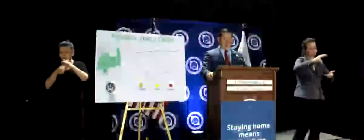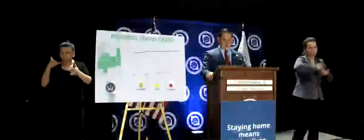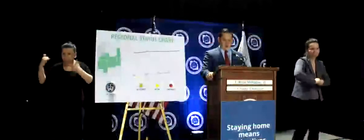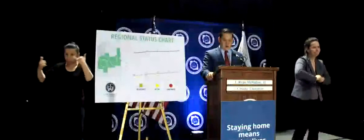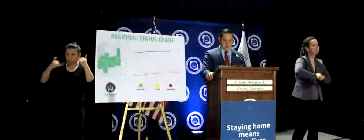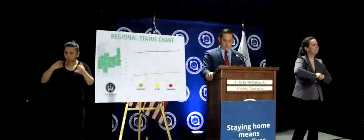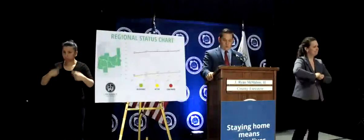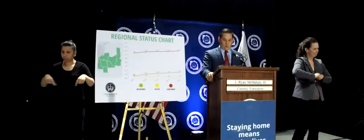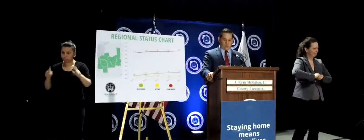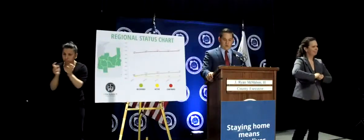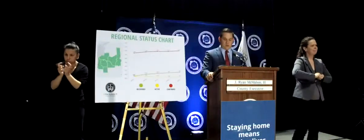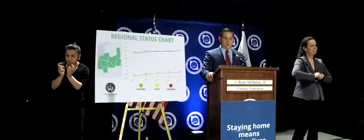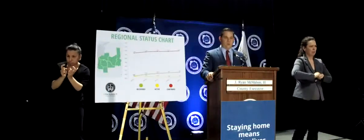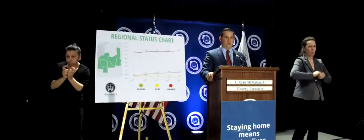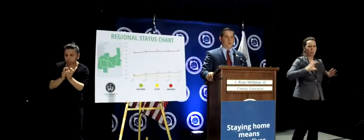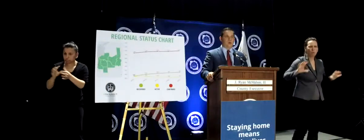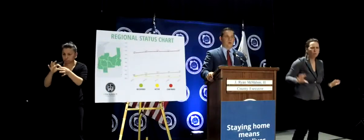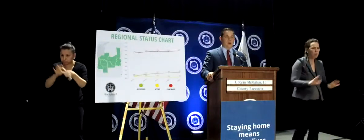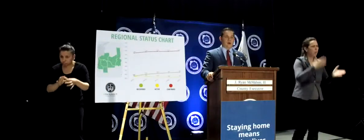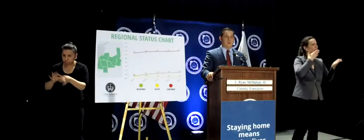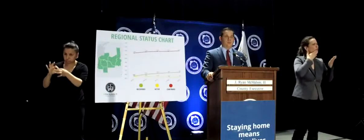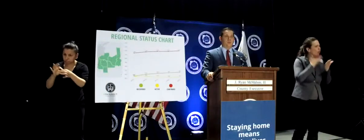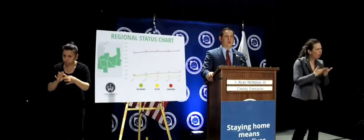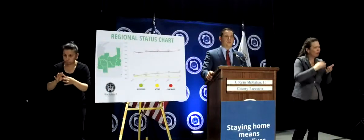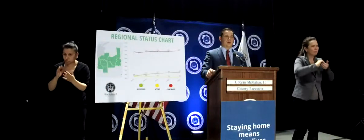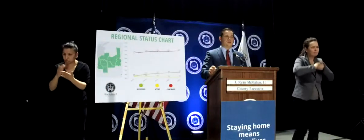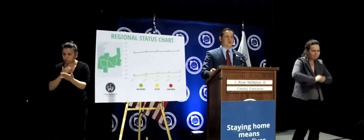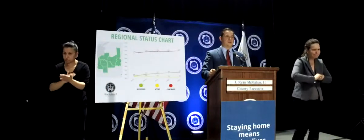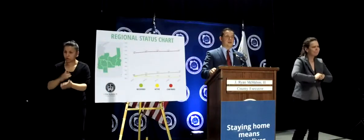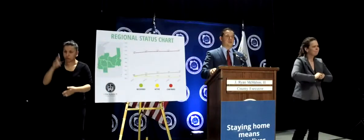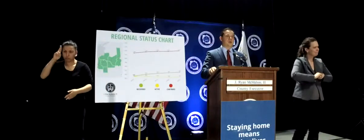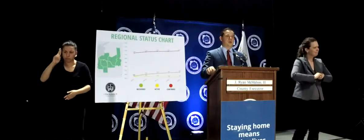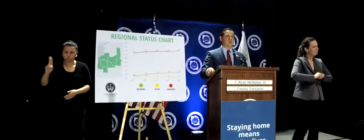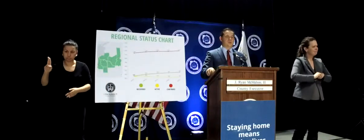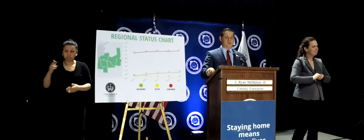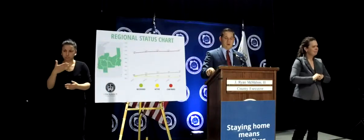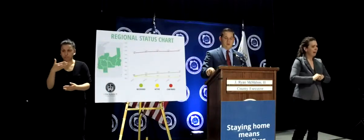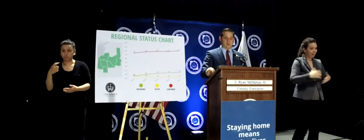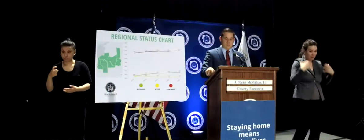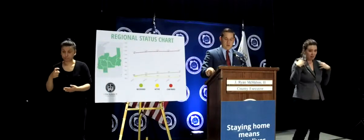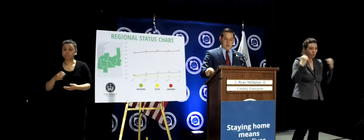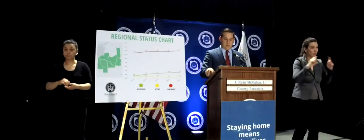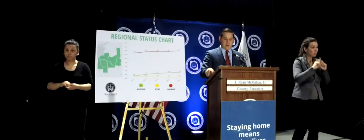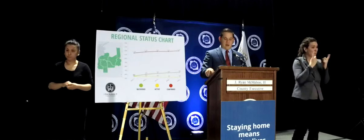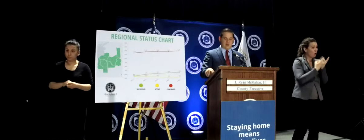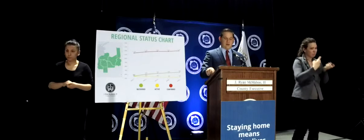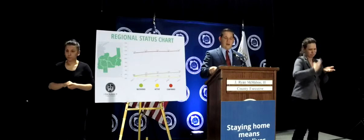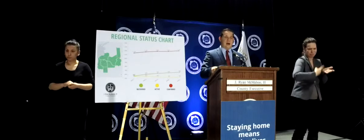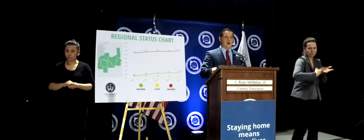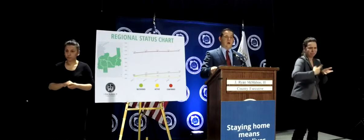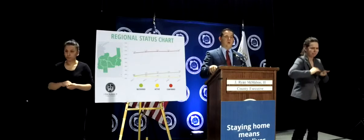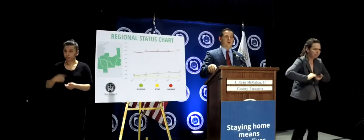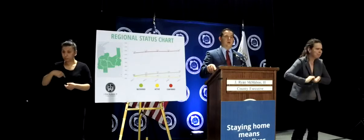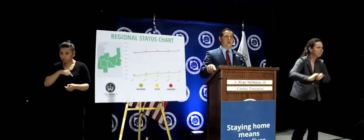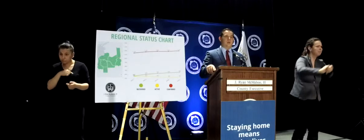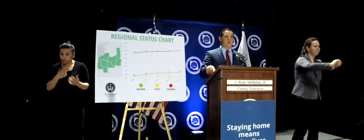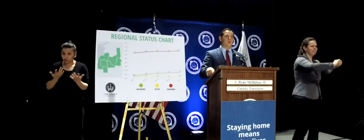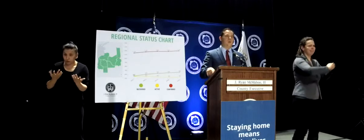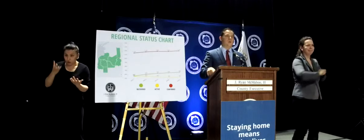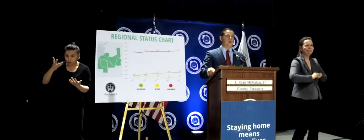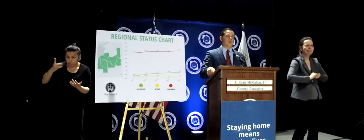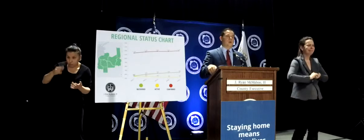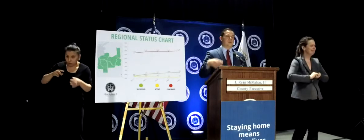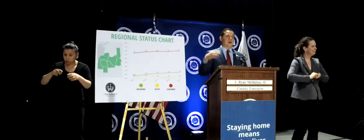other. We're working through important metrics that trigger a restart, and then the how and